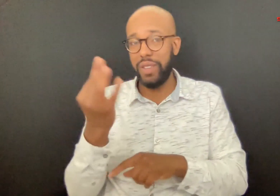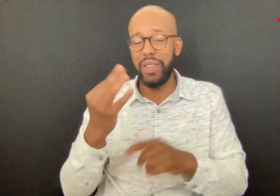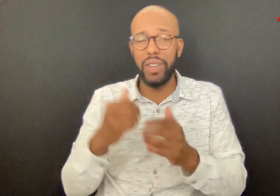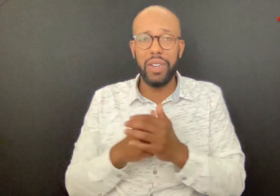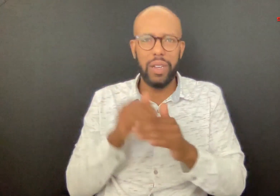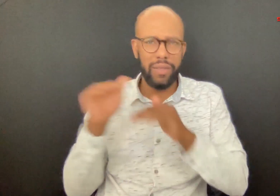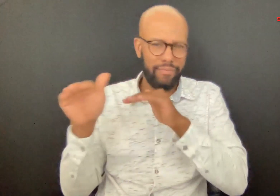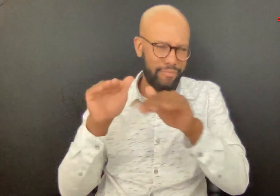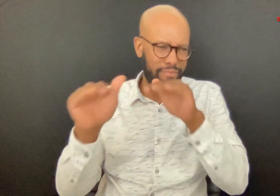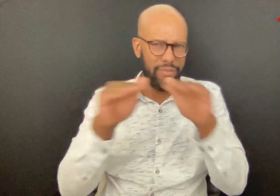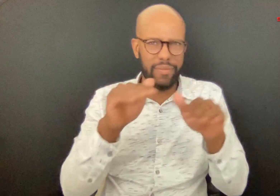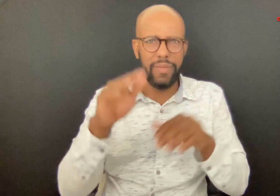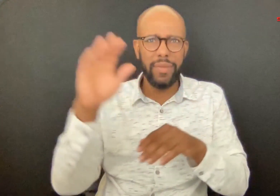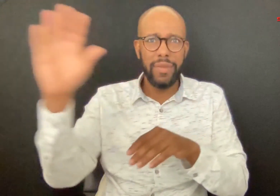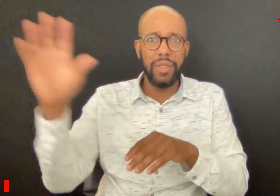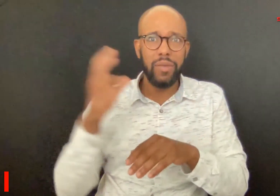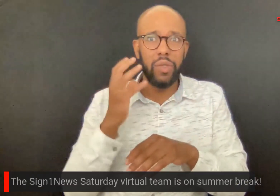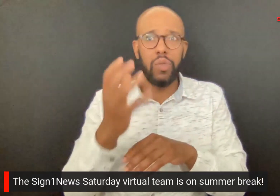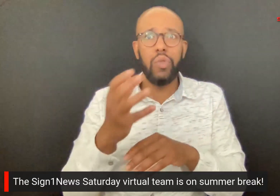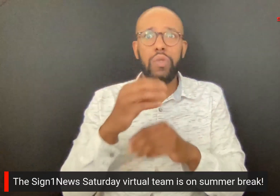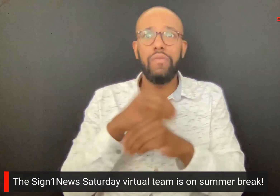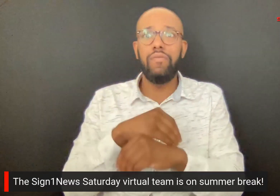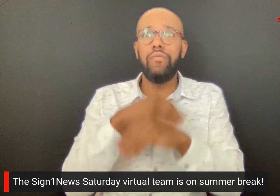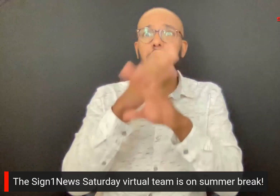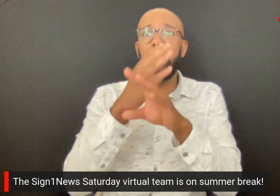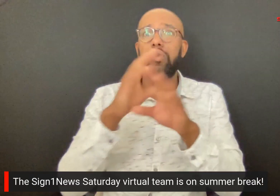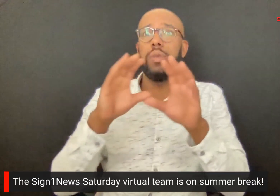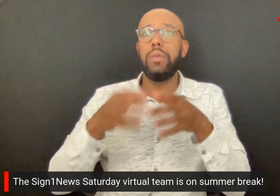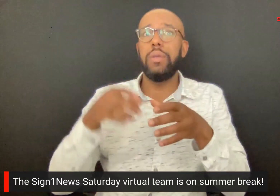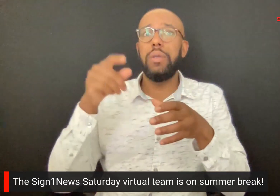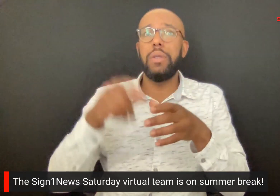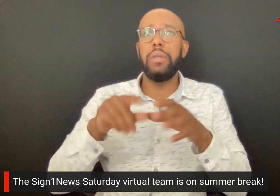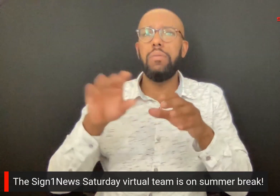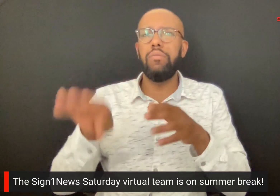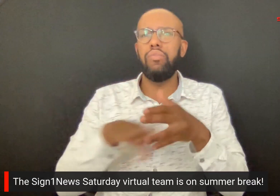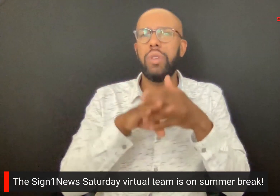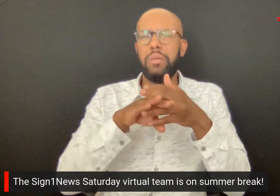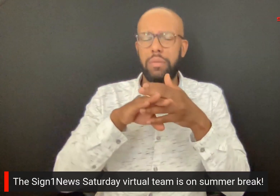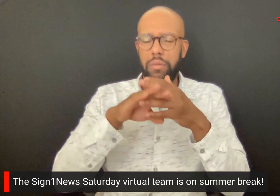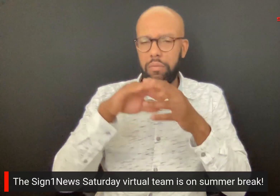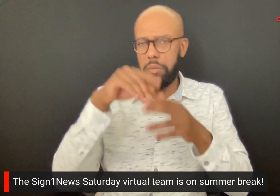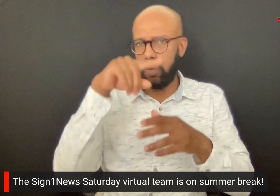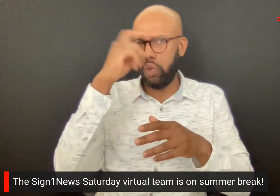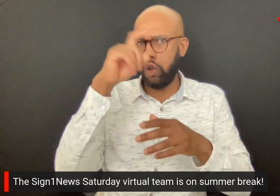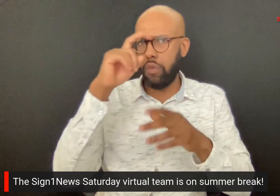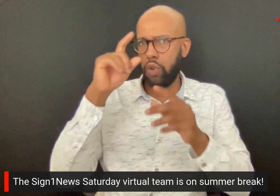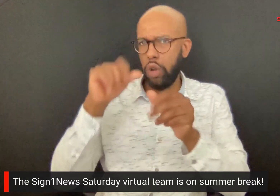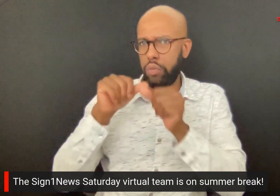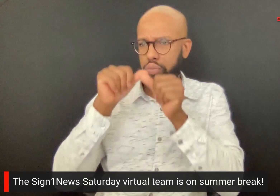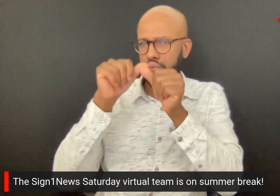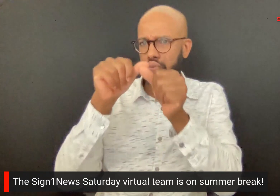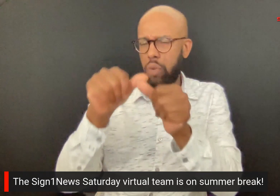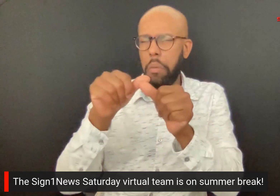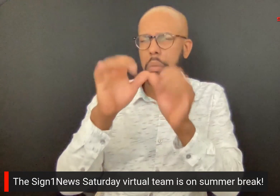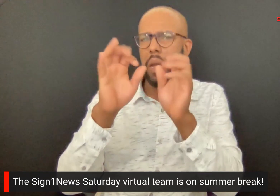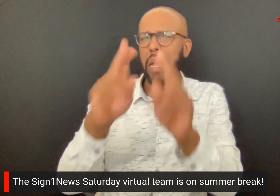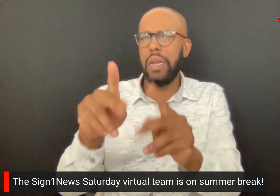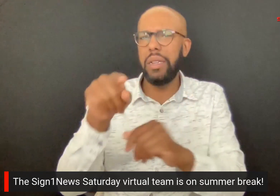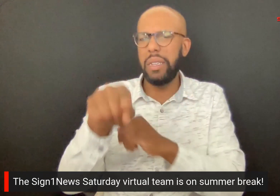and a reminder the sign one news saturday virtual show team is still taking a break for the summer but we